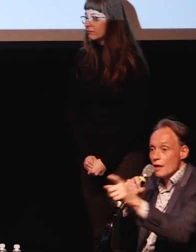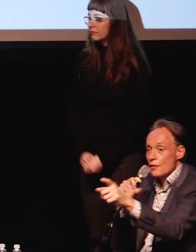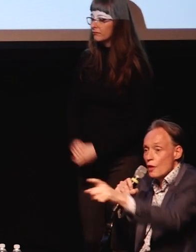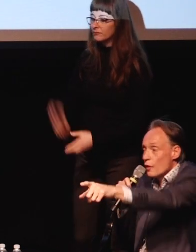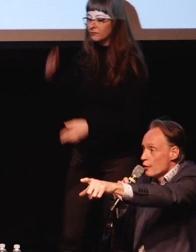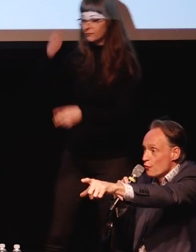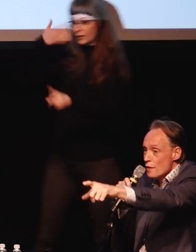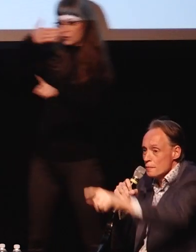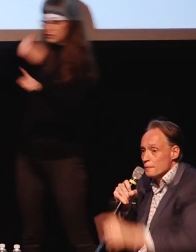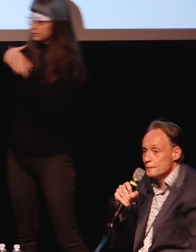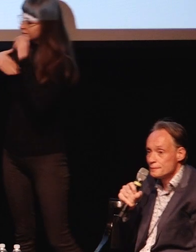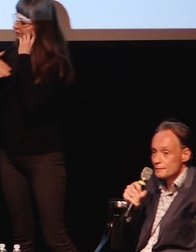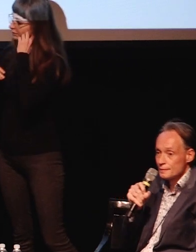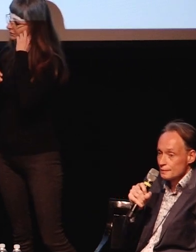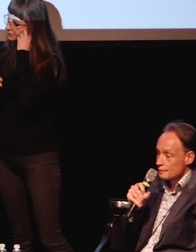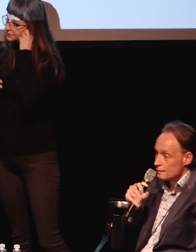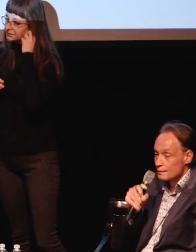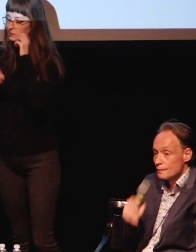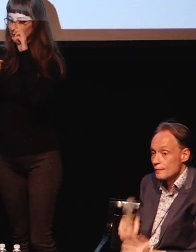Excellent. Here in front.